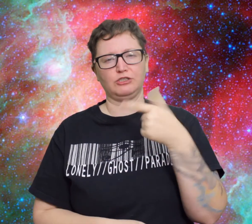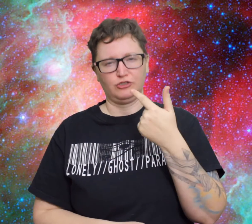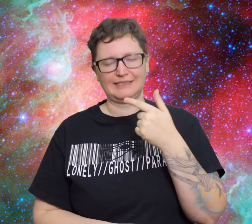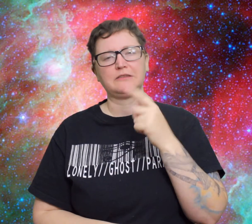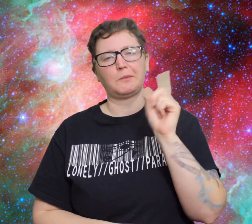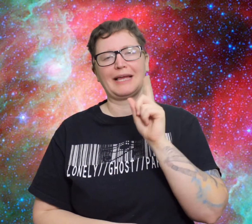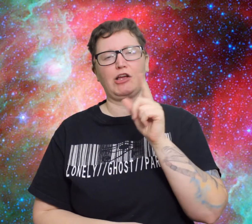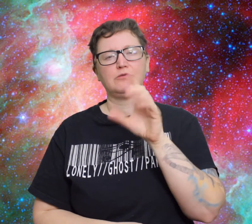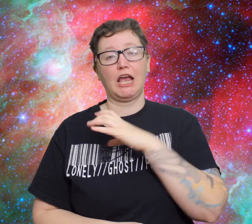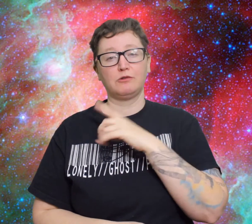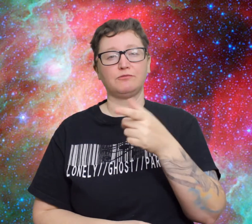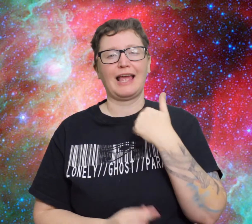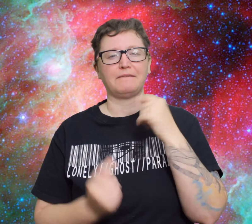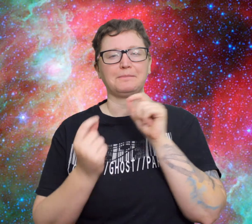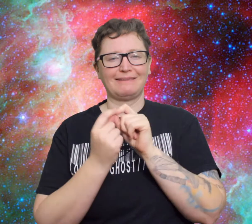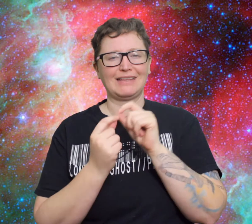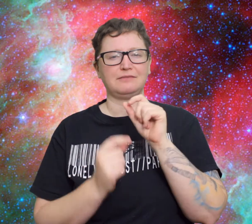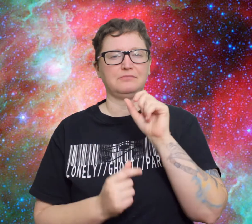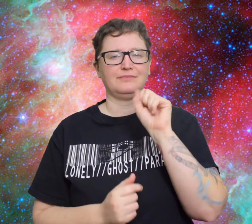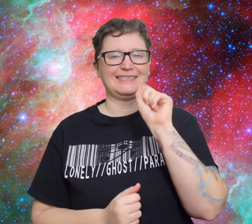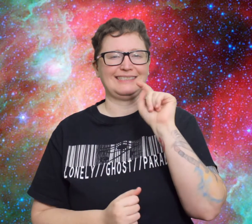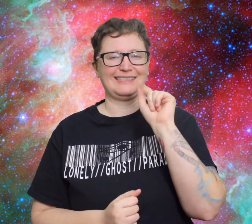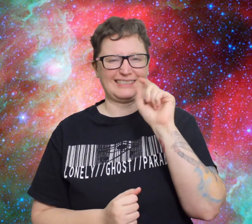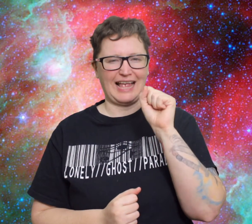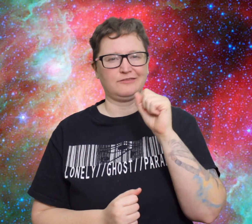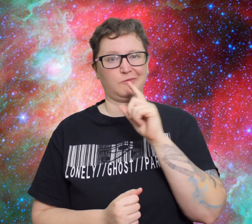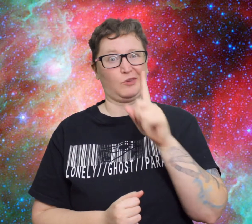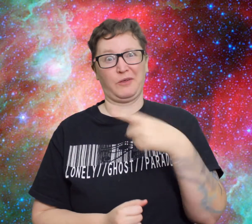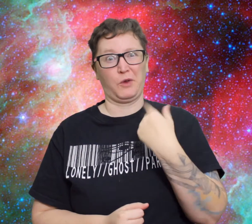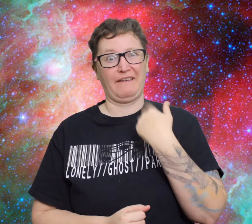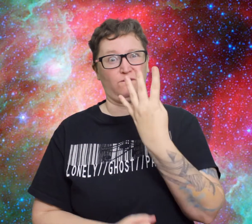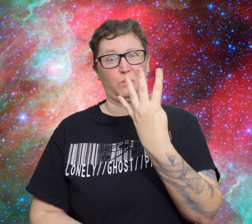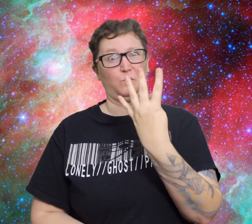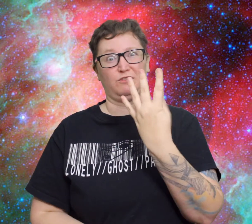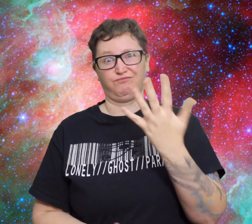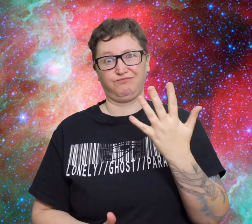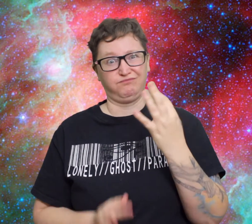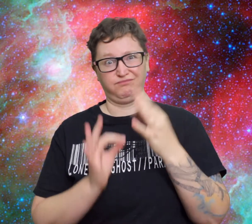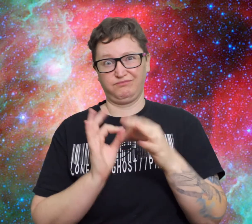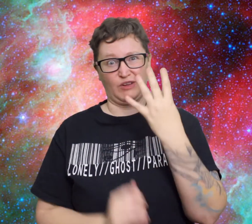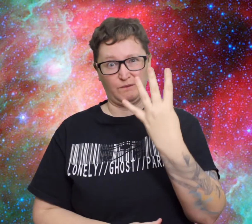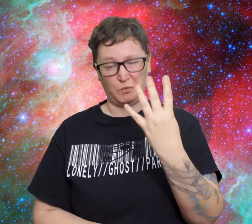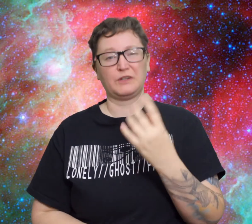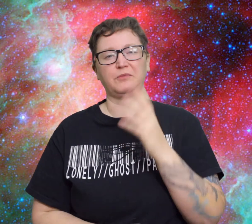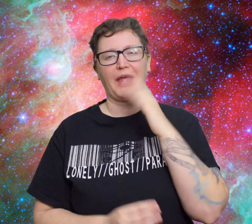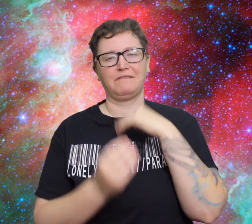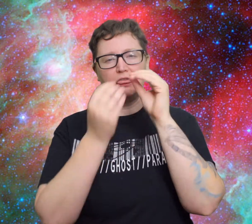of RPG. And the characters have specific stats. Really, there's only four, so it's pretty simple, just